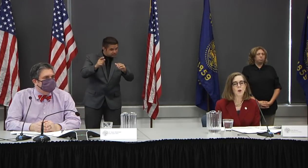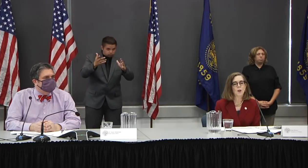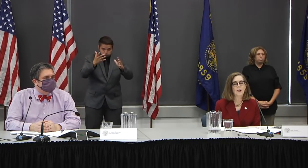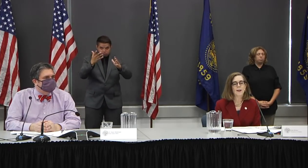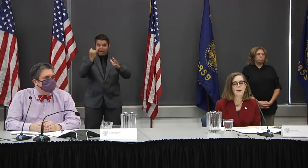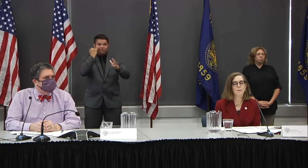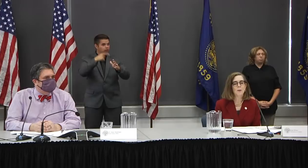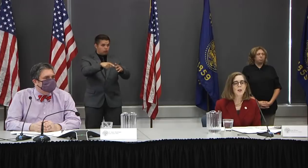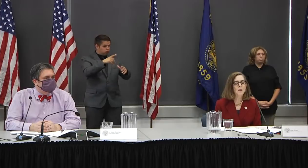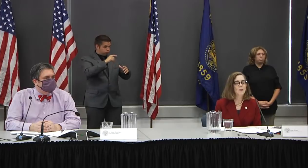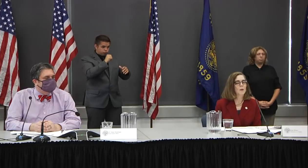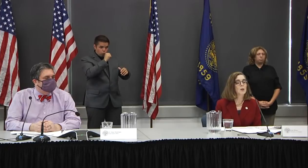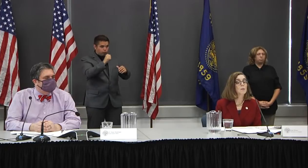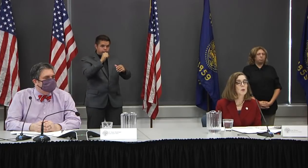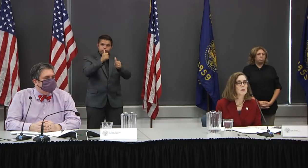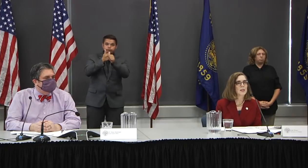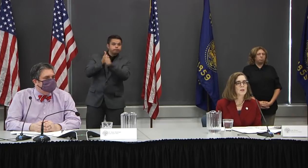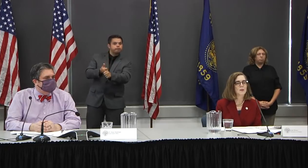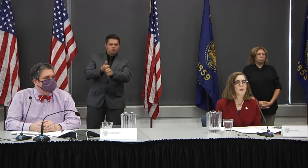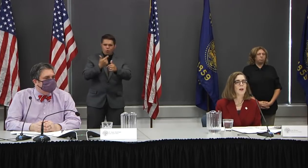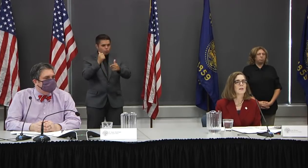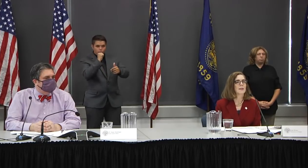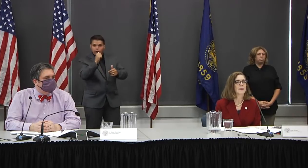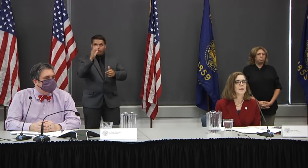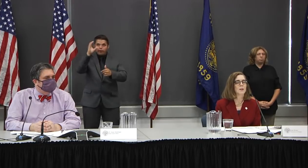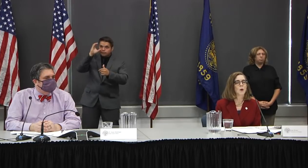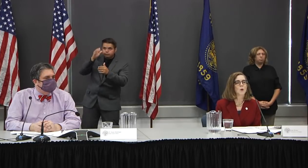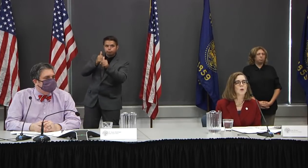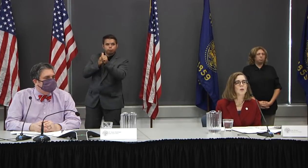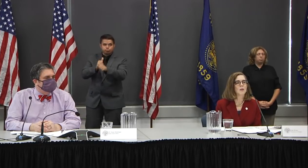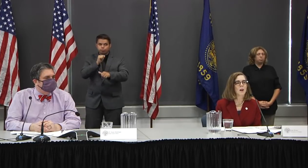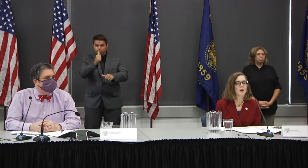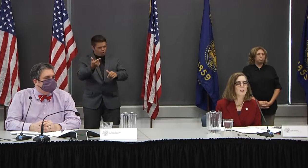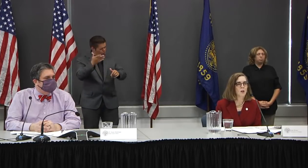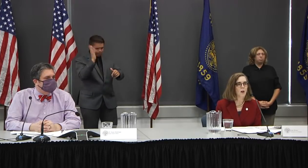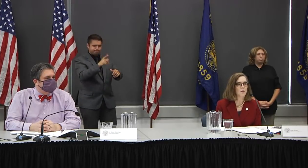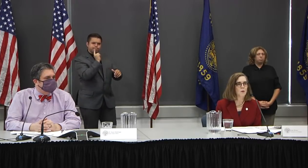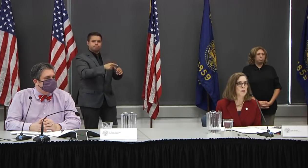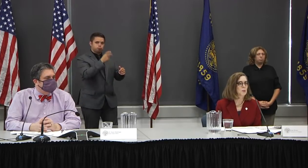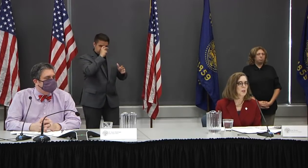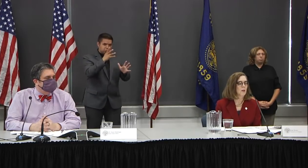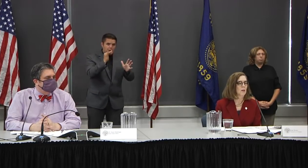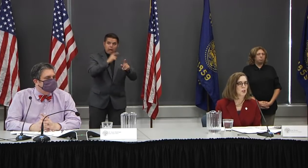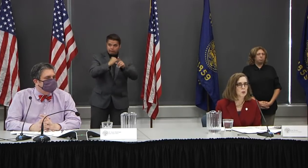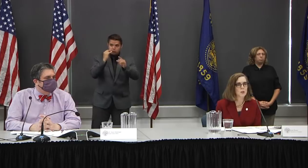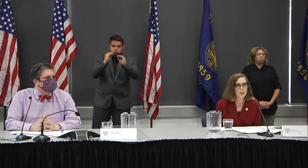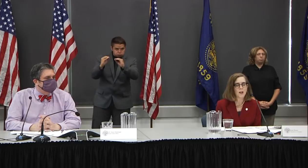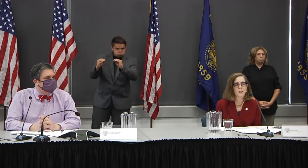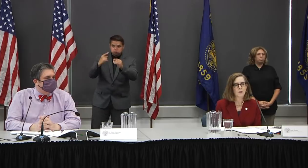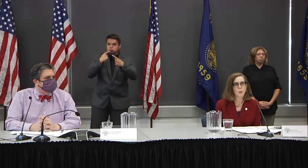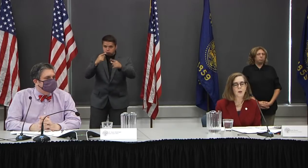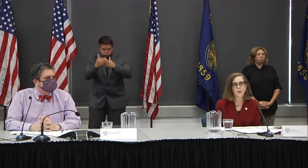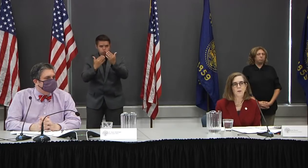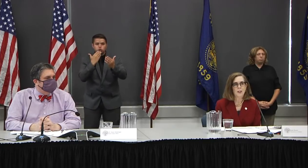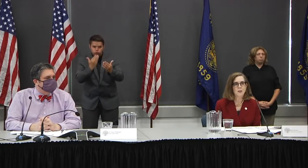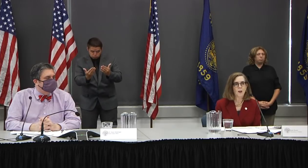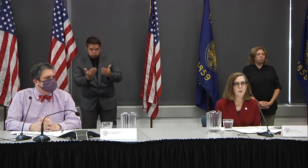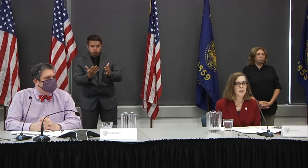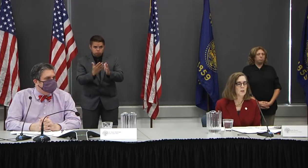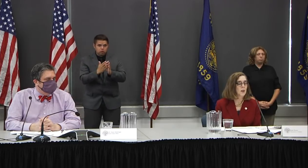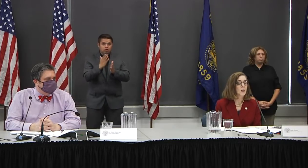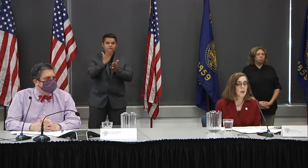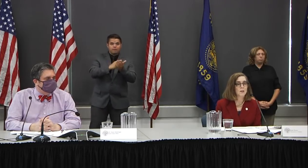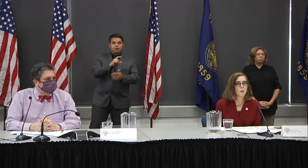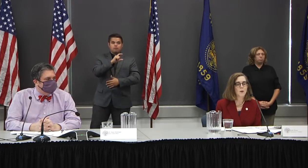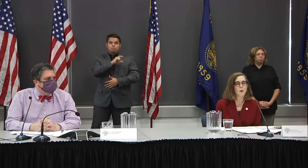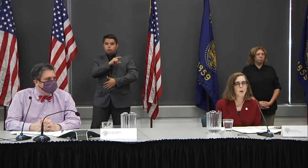we've heard from communities that local law enforcement are choosing not to wear their face